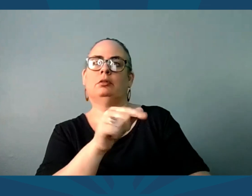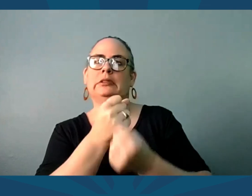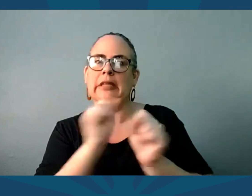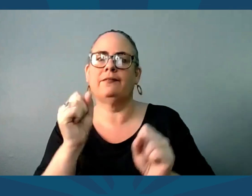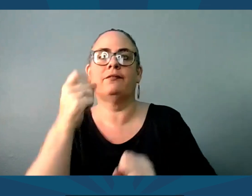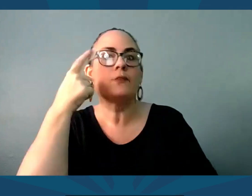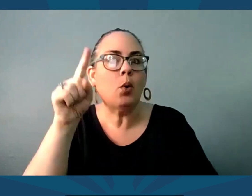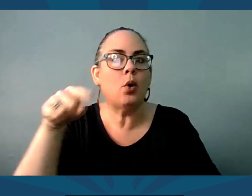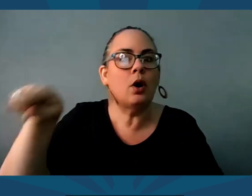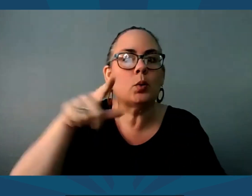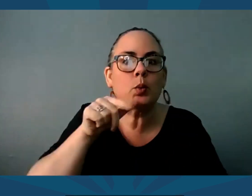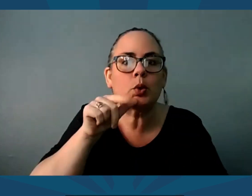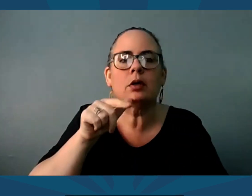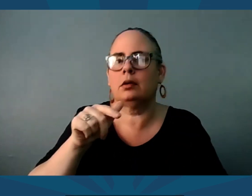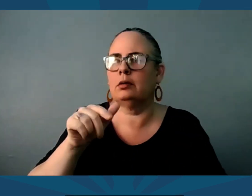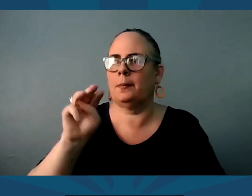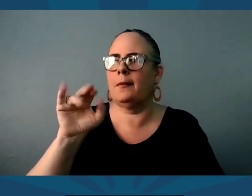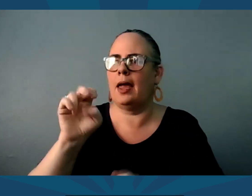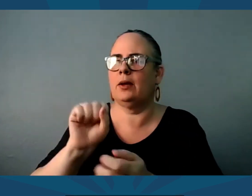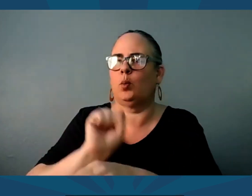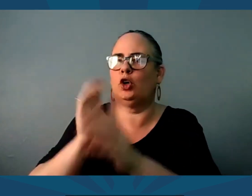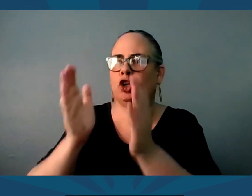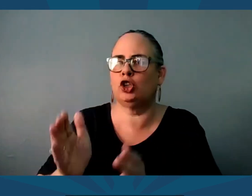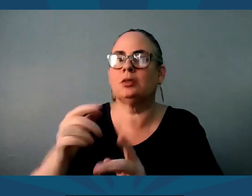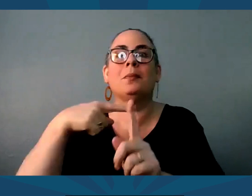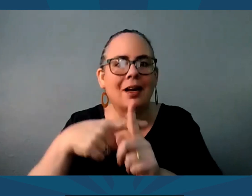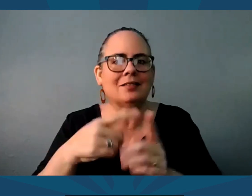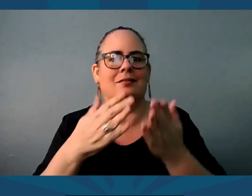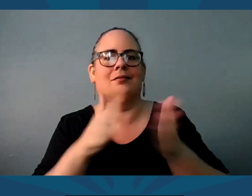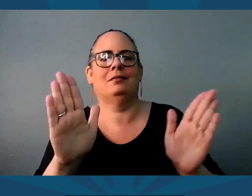the safety of the mine workers and the general public.